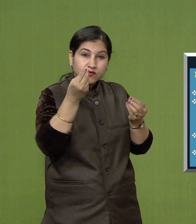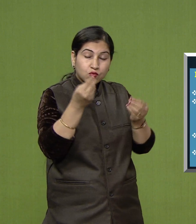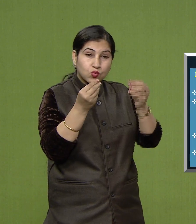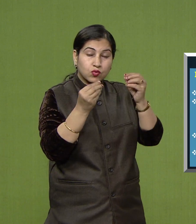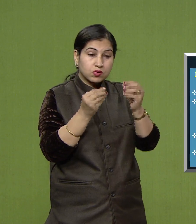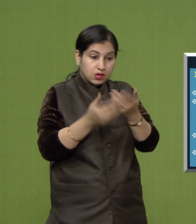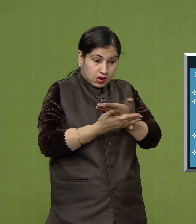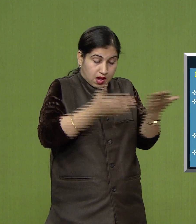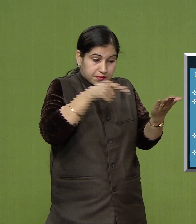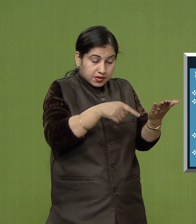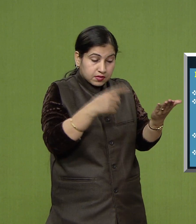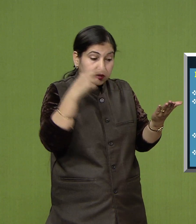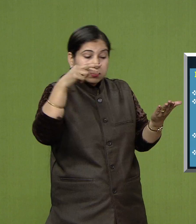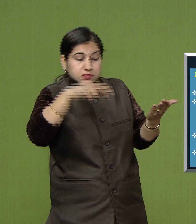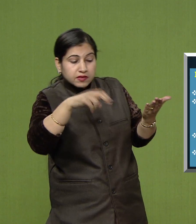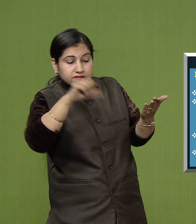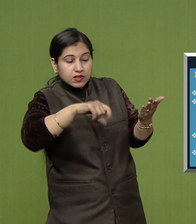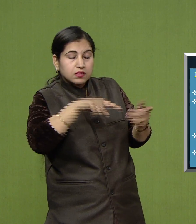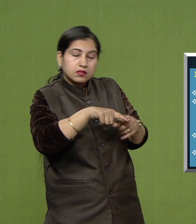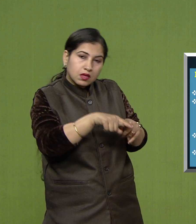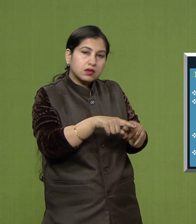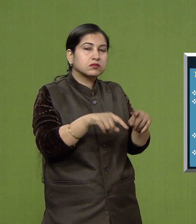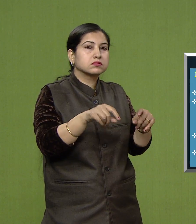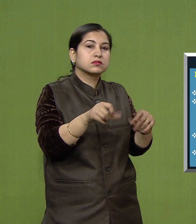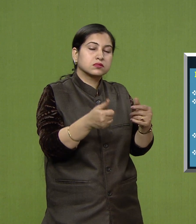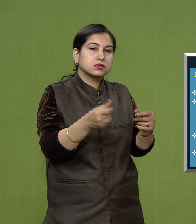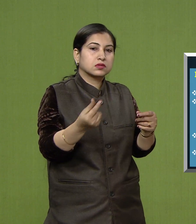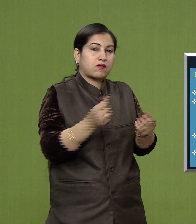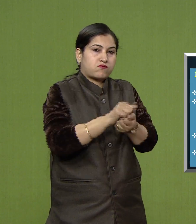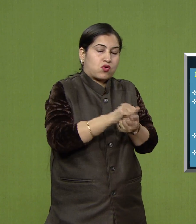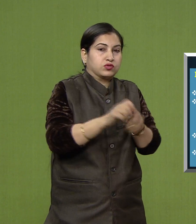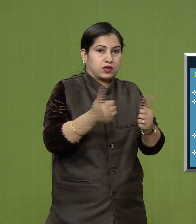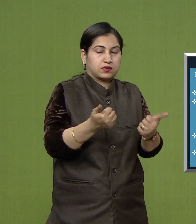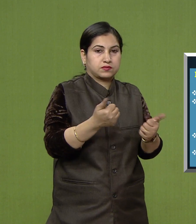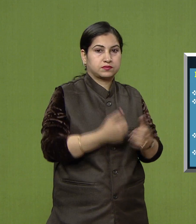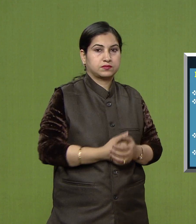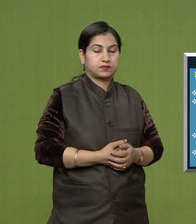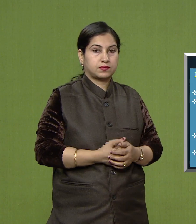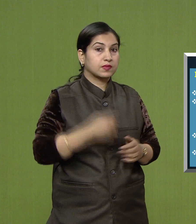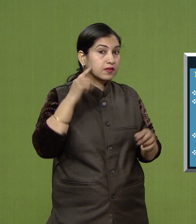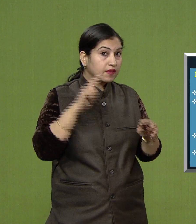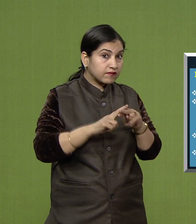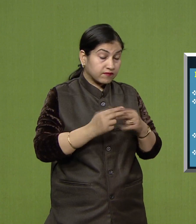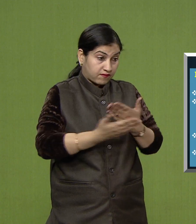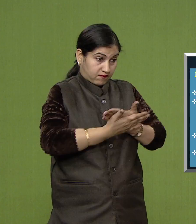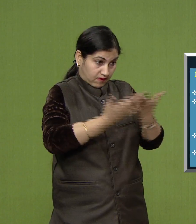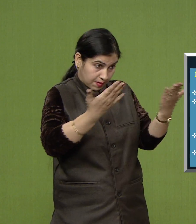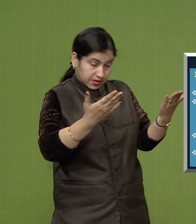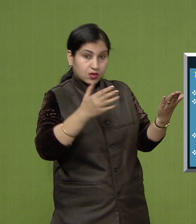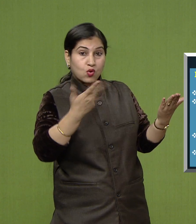or some portion of the garment which is not visible when worn. In case the fabric or its color